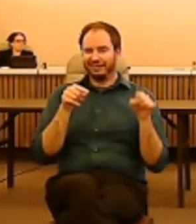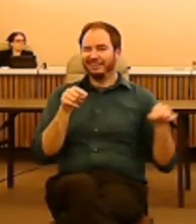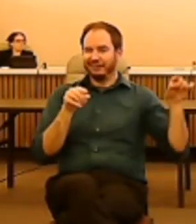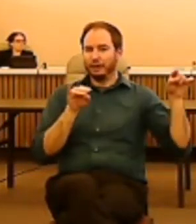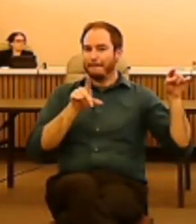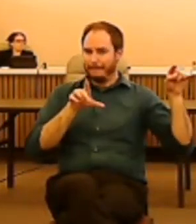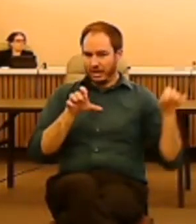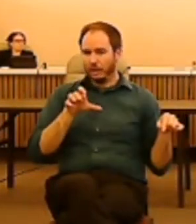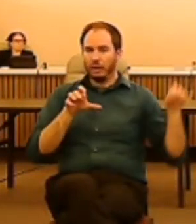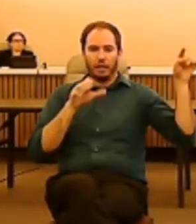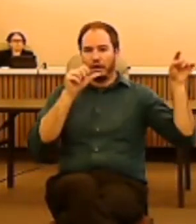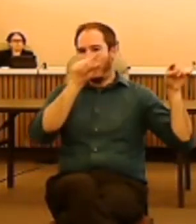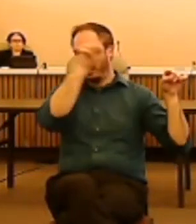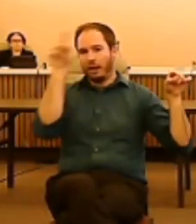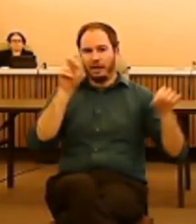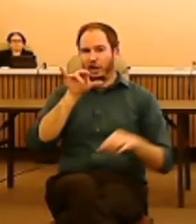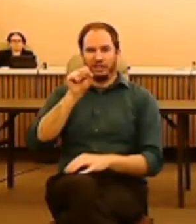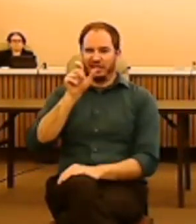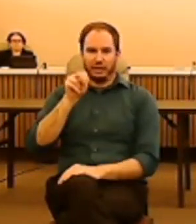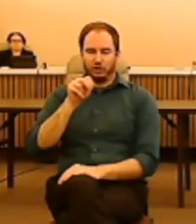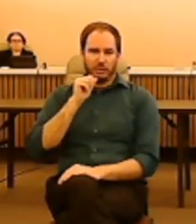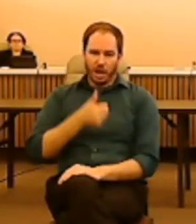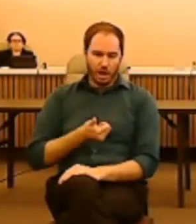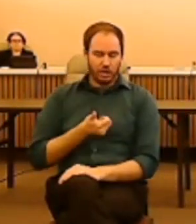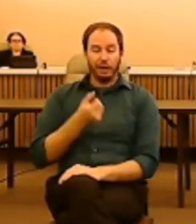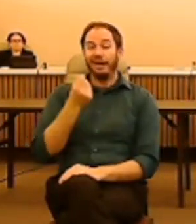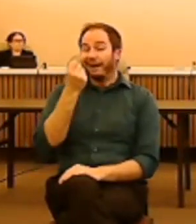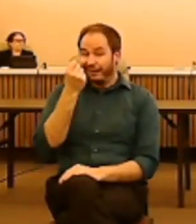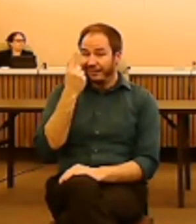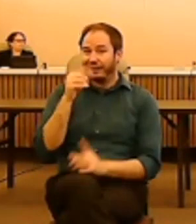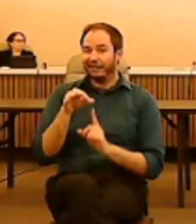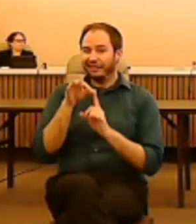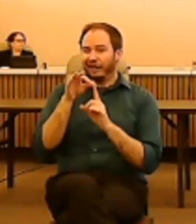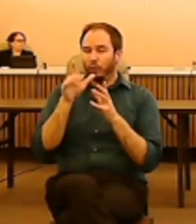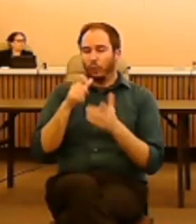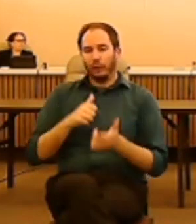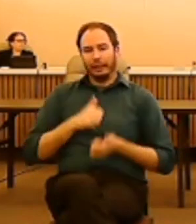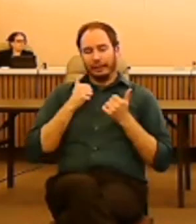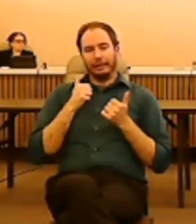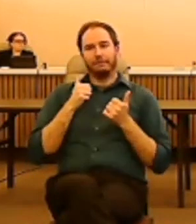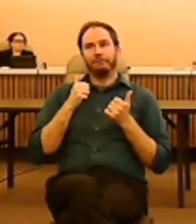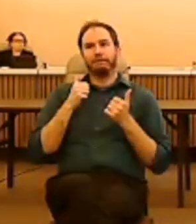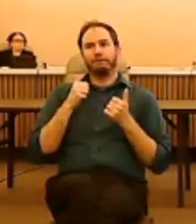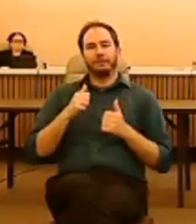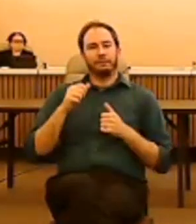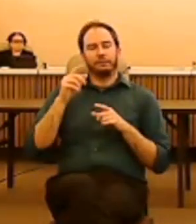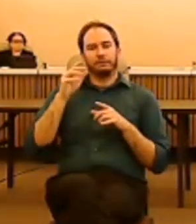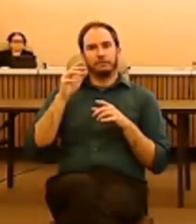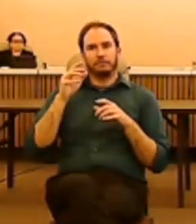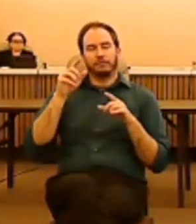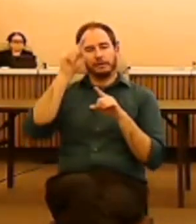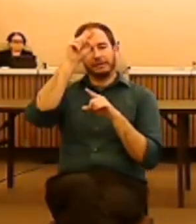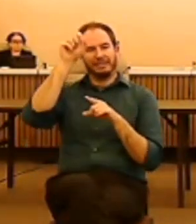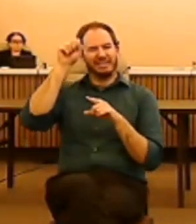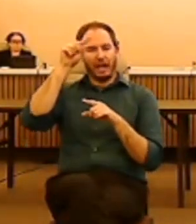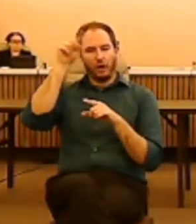Road, makes more sense than going out to Erie Station. Oh. The exception will be people who live south of here. But again, far more